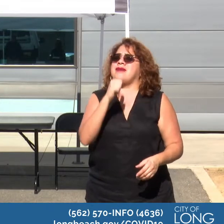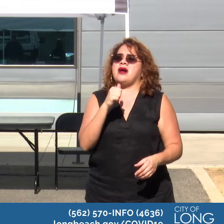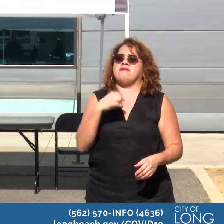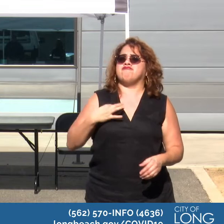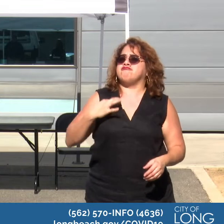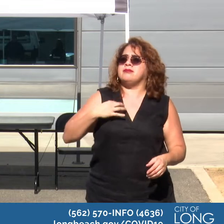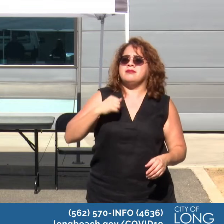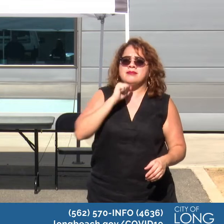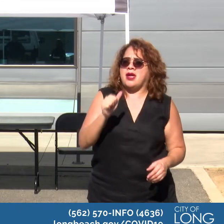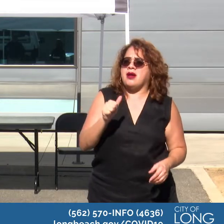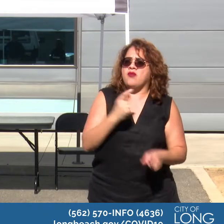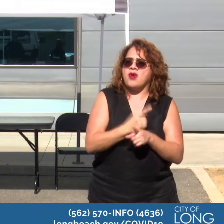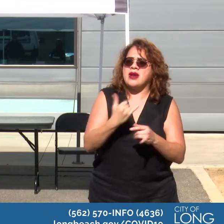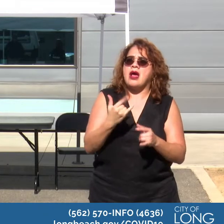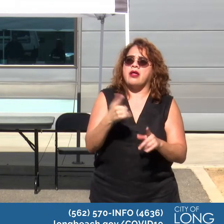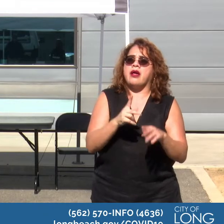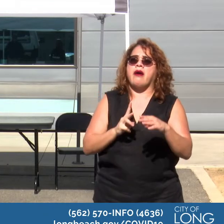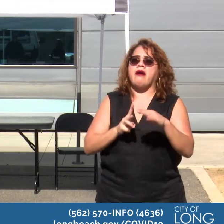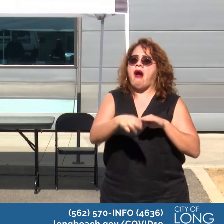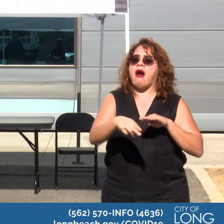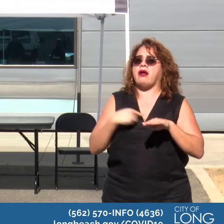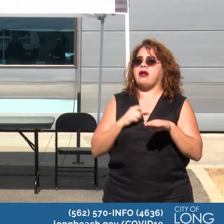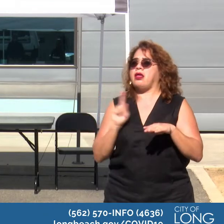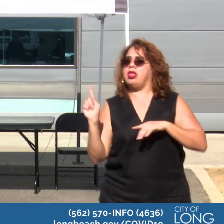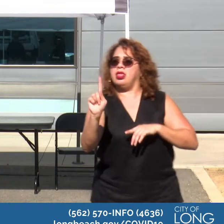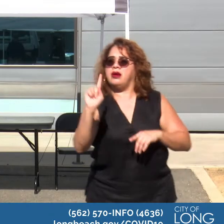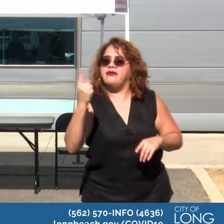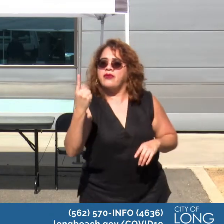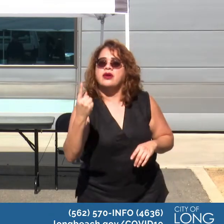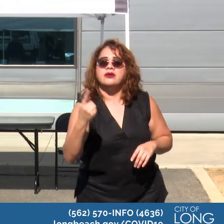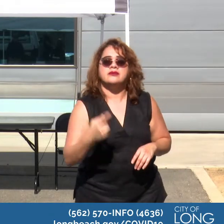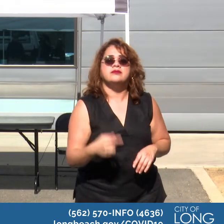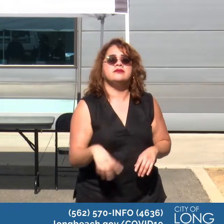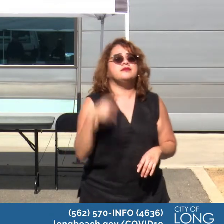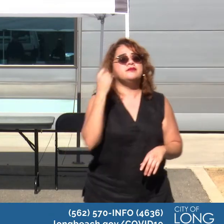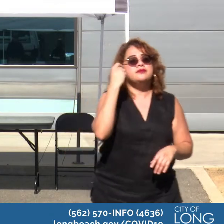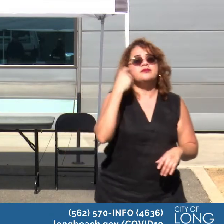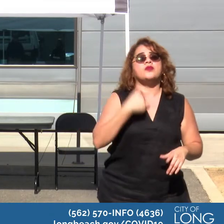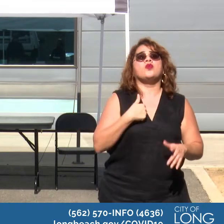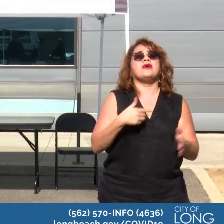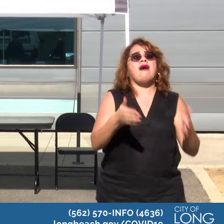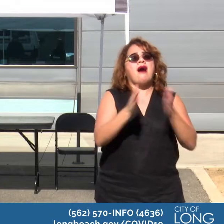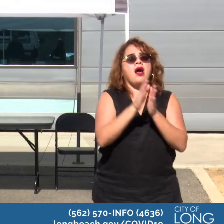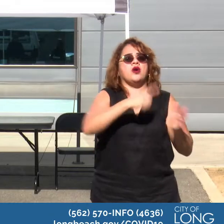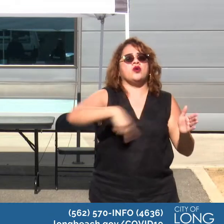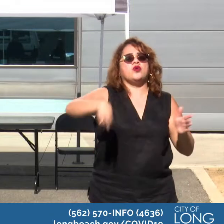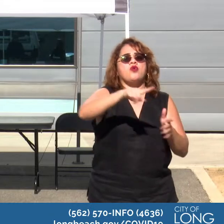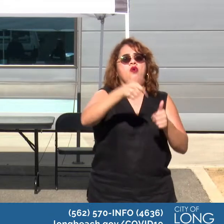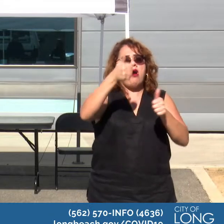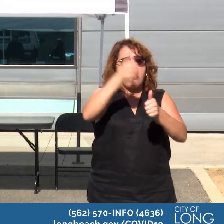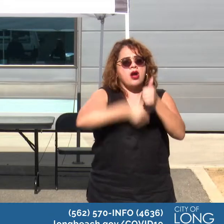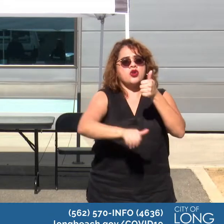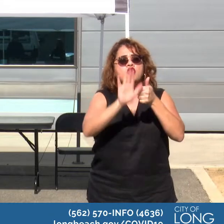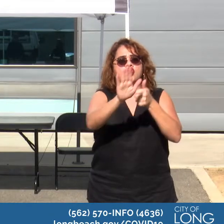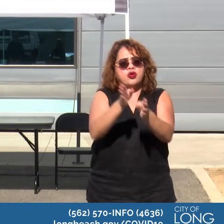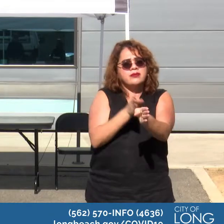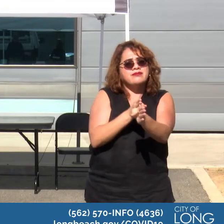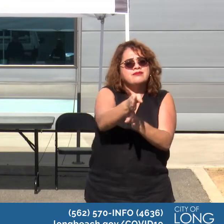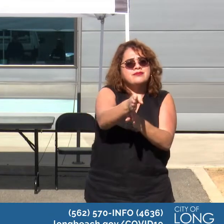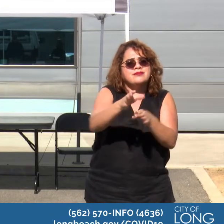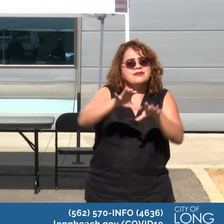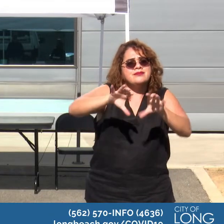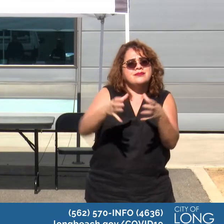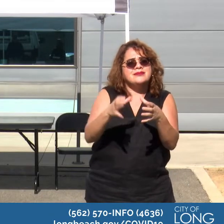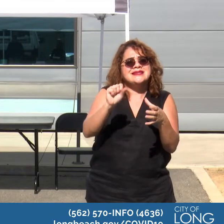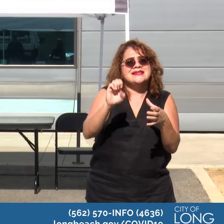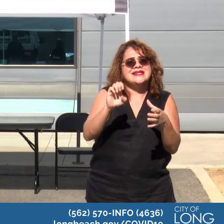that anybody who comes as part of their sector, so if you are a healthcare worker or you are a food service worker, that you either